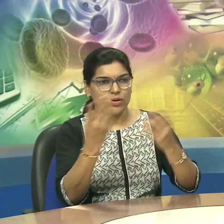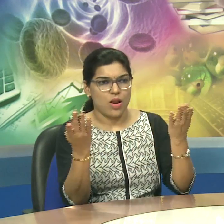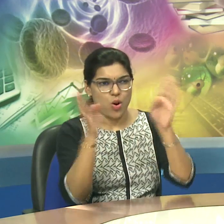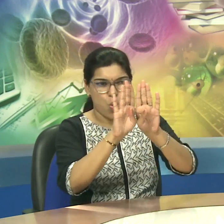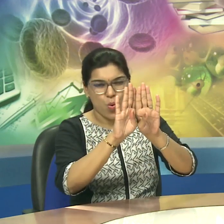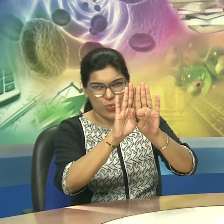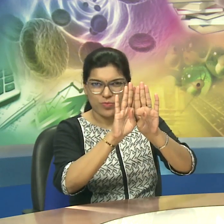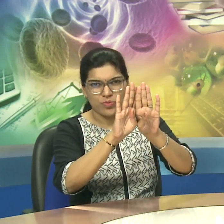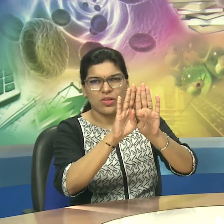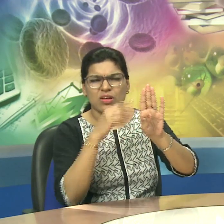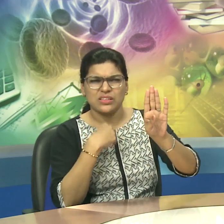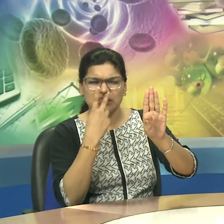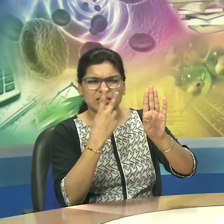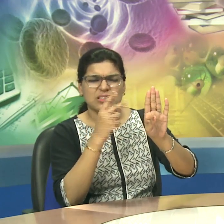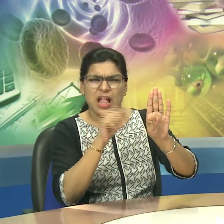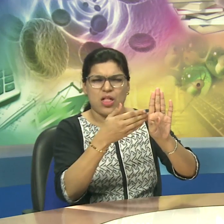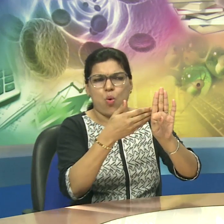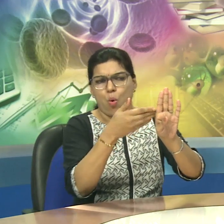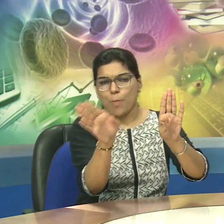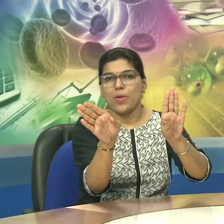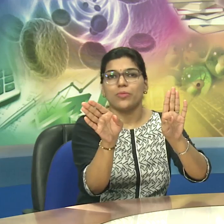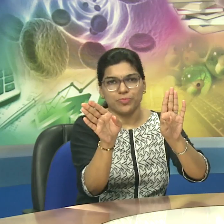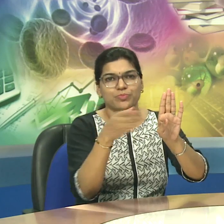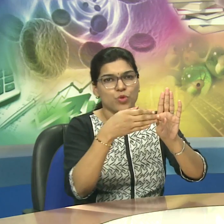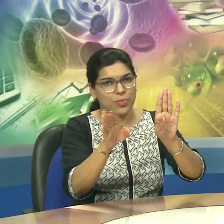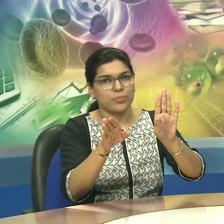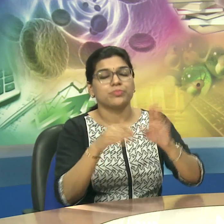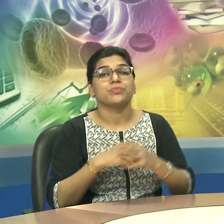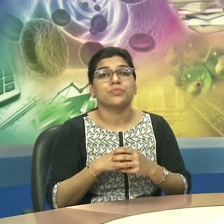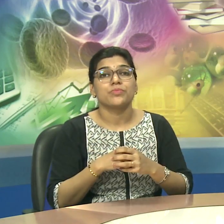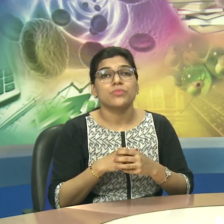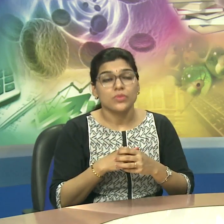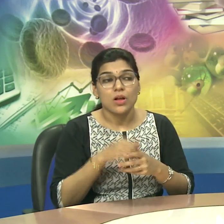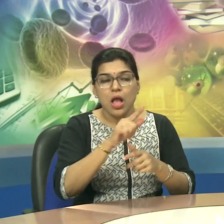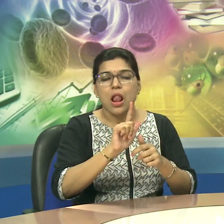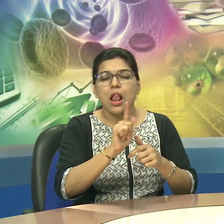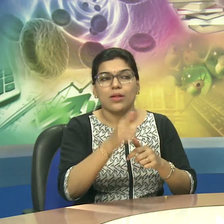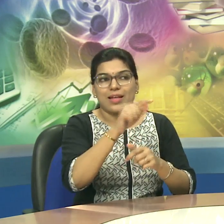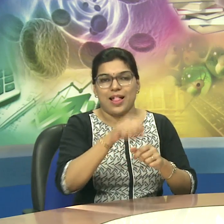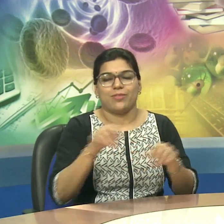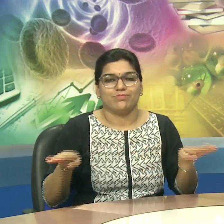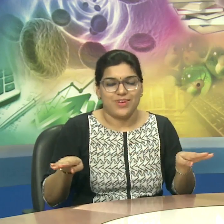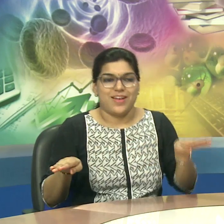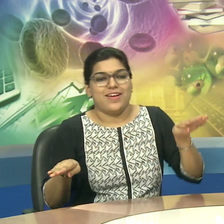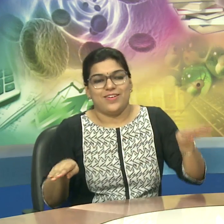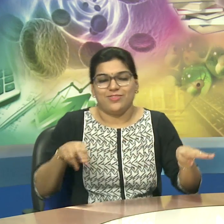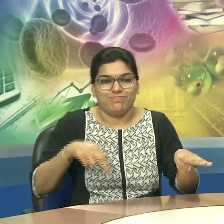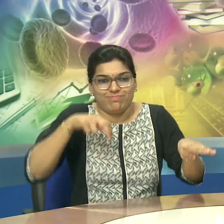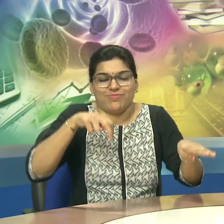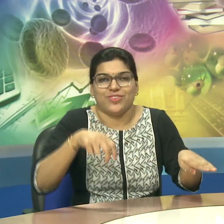I saw the bird is in cage every time, so I just deliberately left